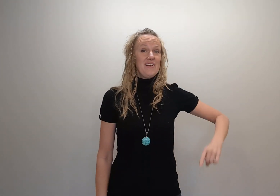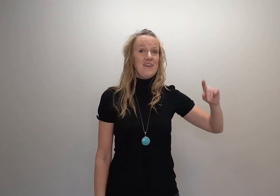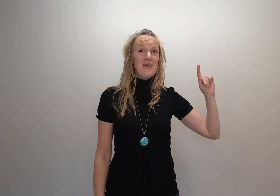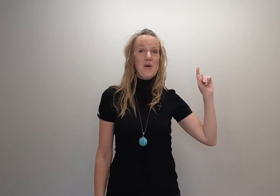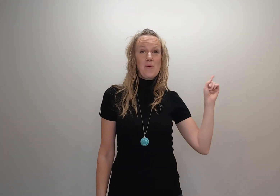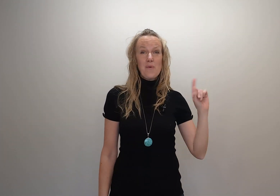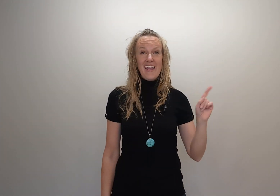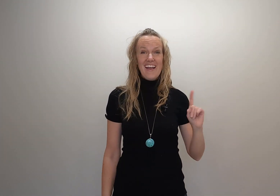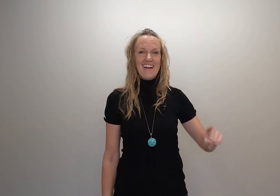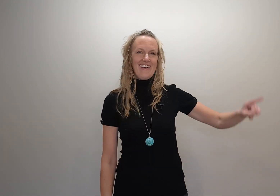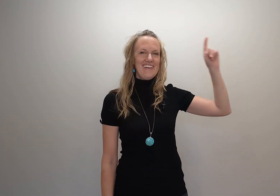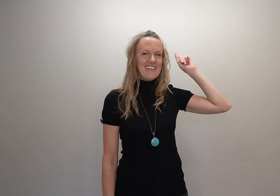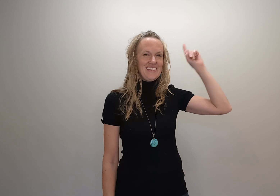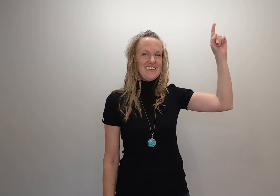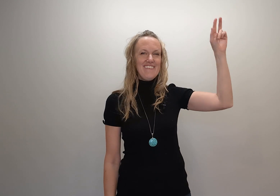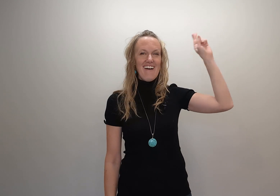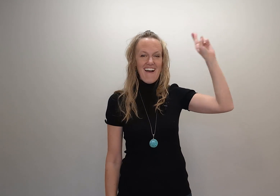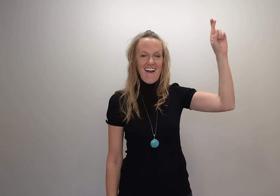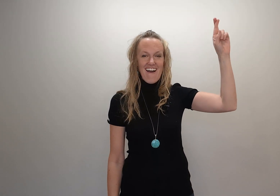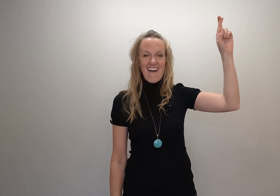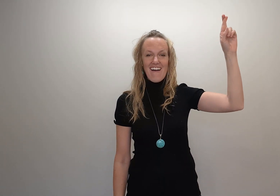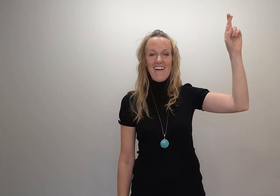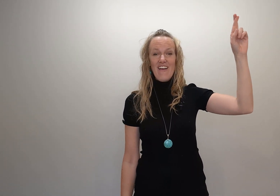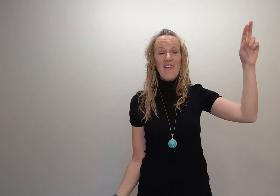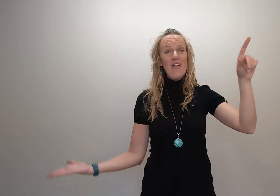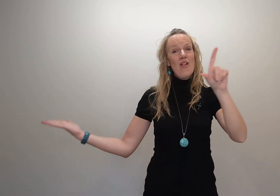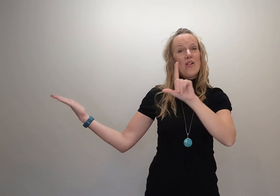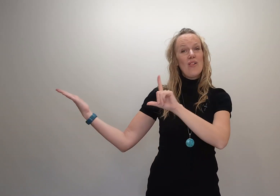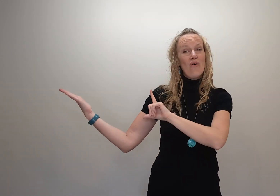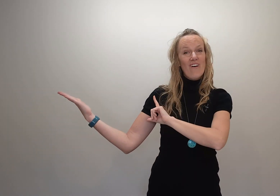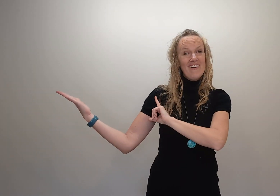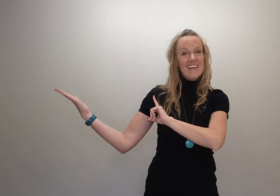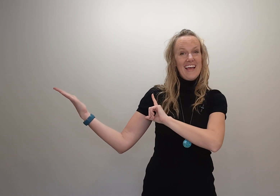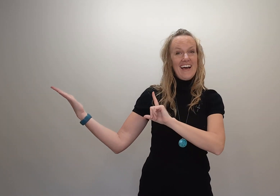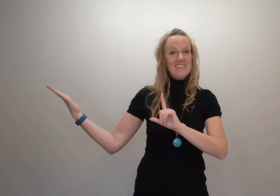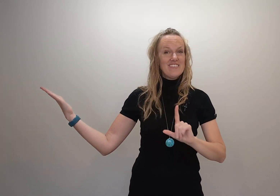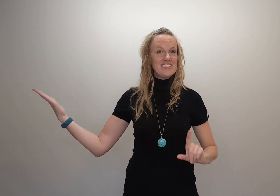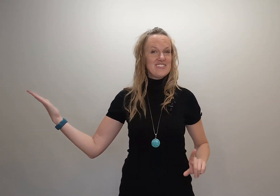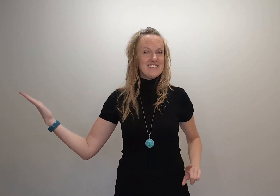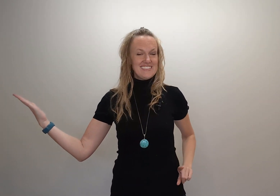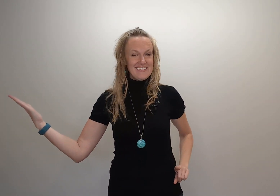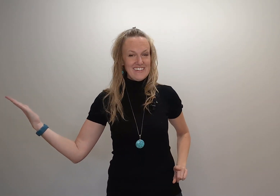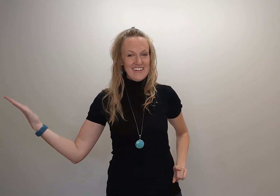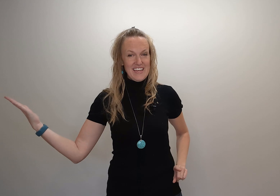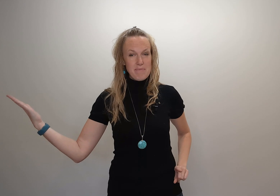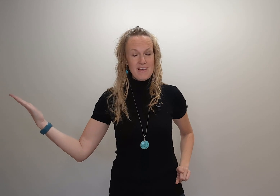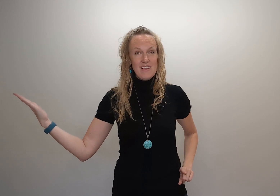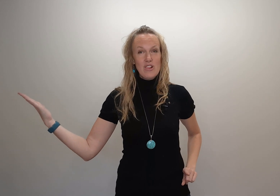then where you are, Lord, and L from your shoulder down to your hip,